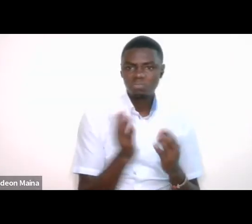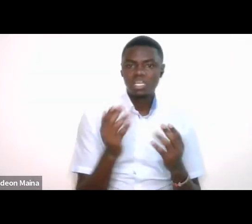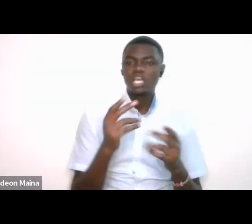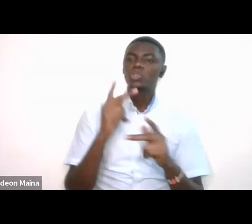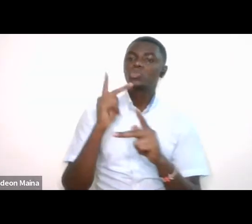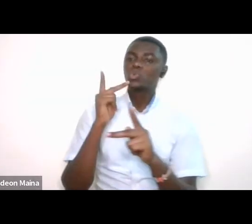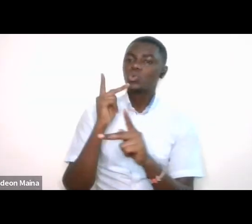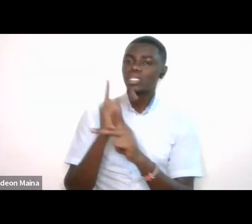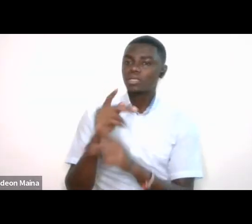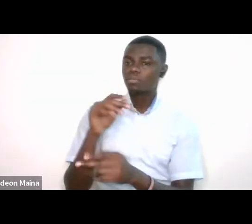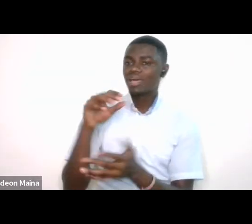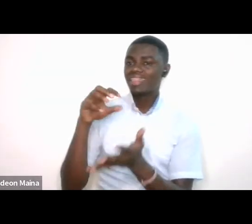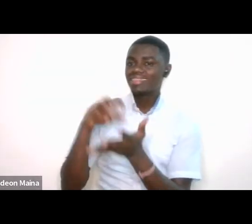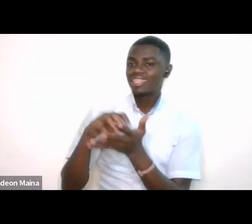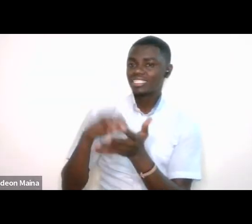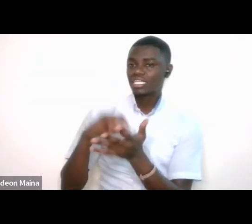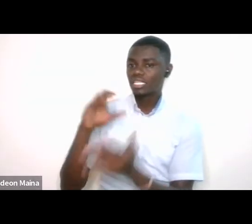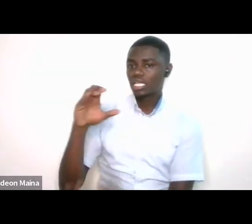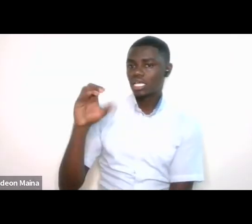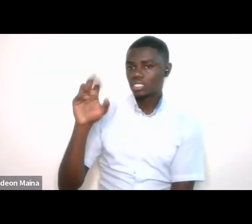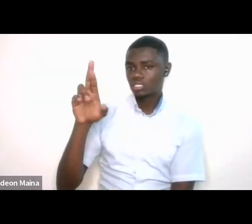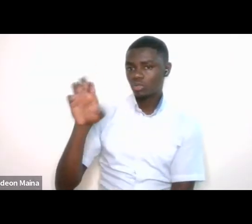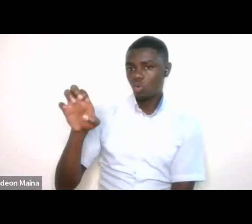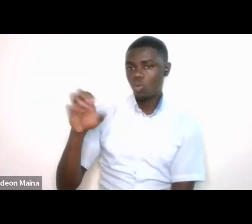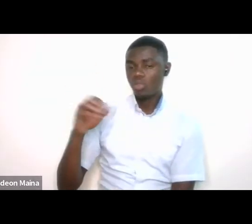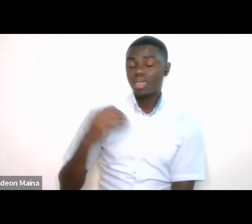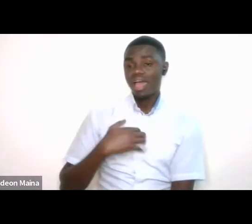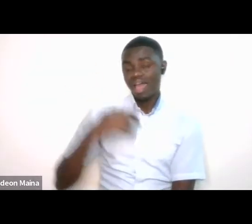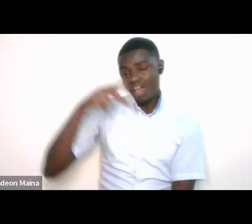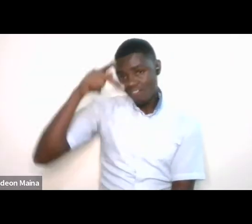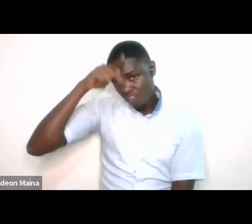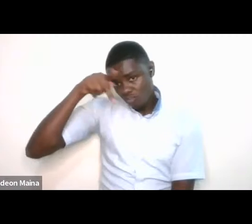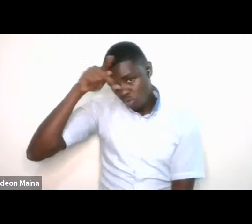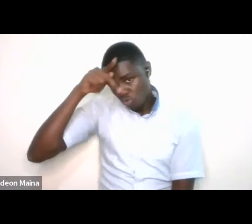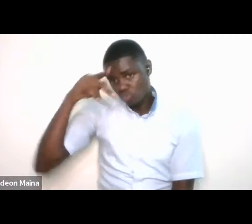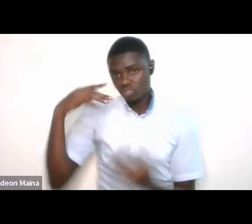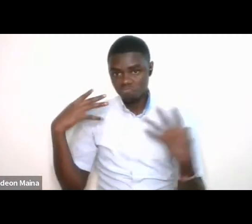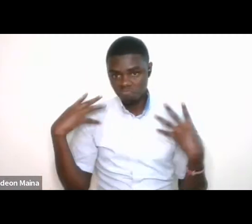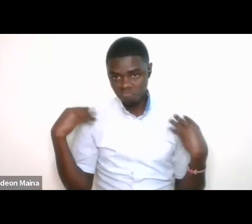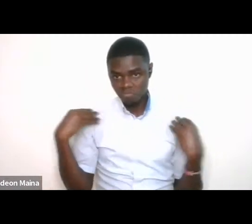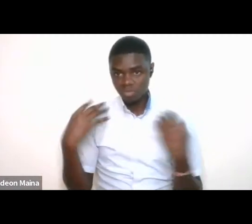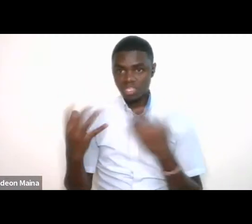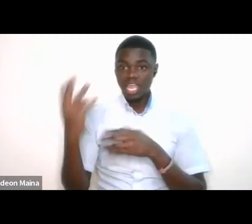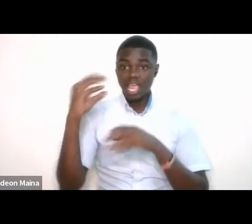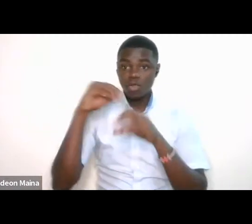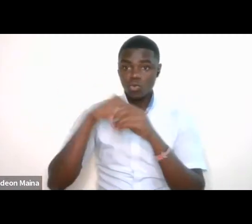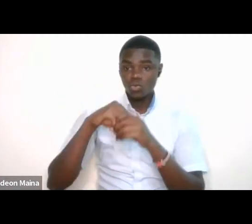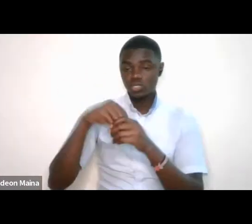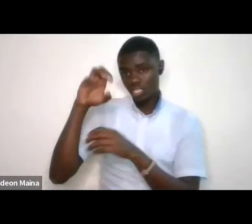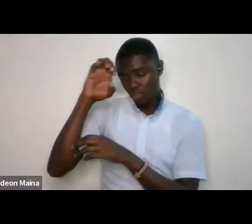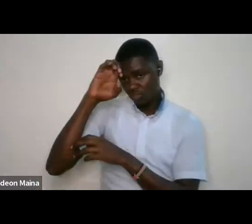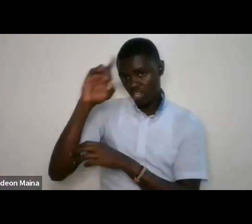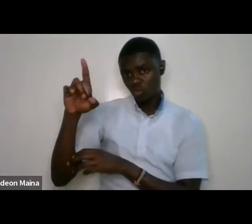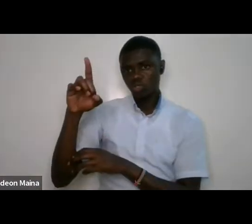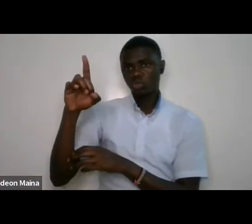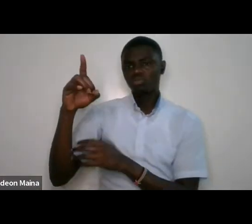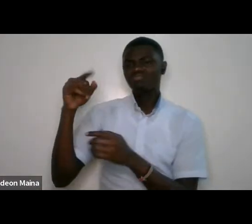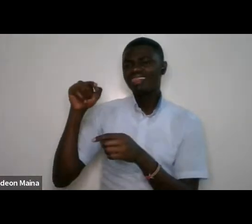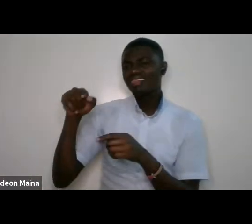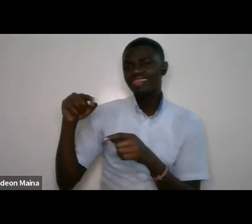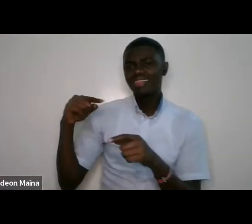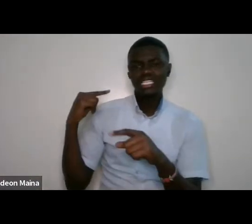quo. Then you have a philosophy and practice like inclusive education that is conceptually different